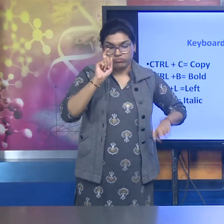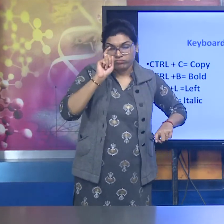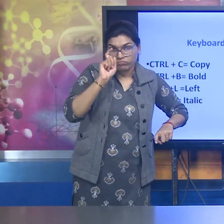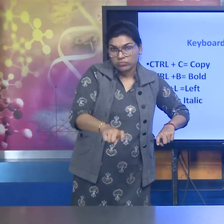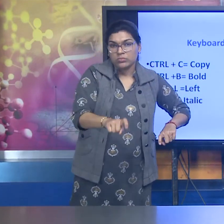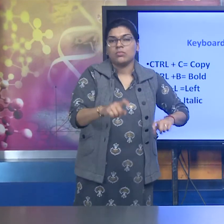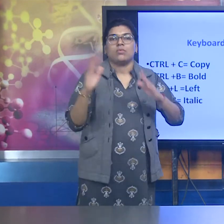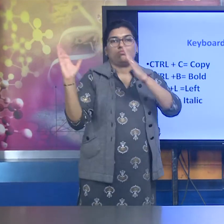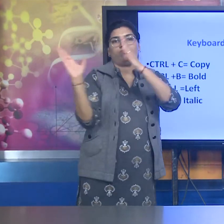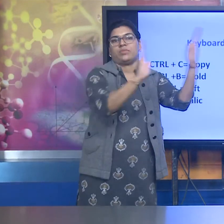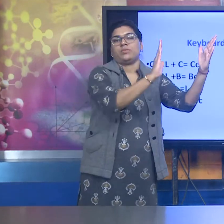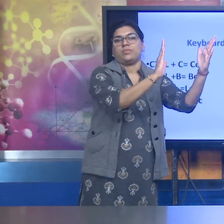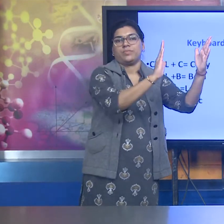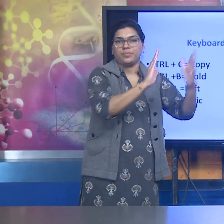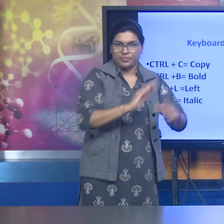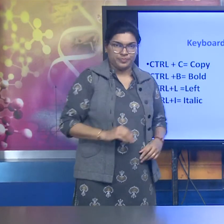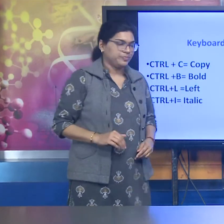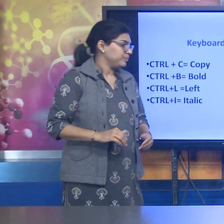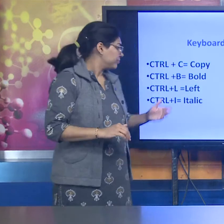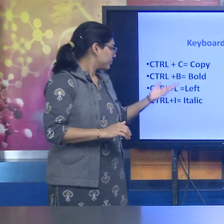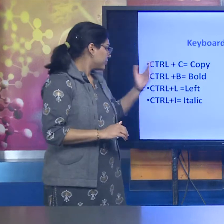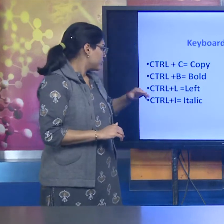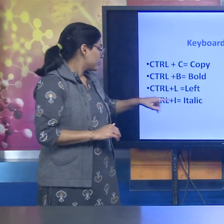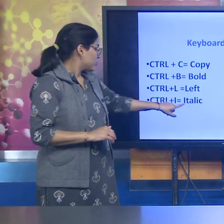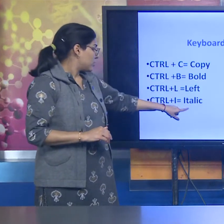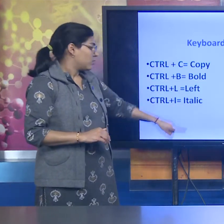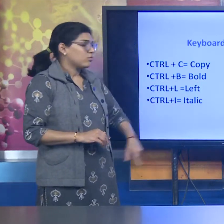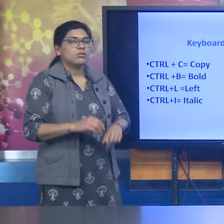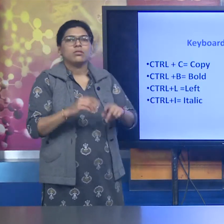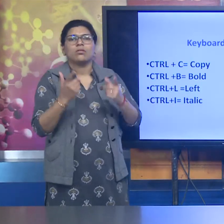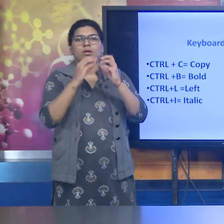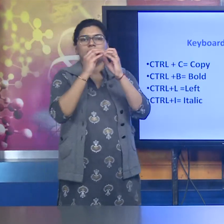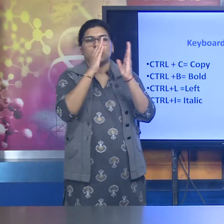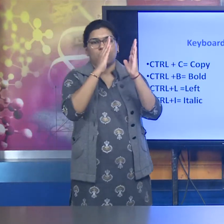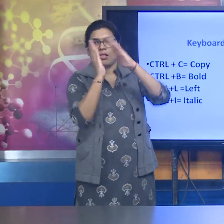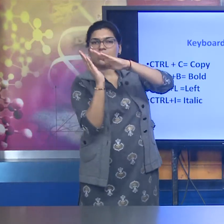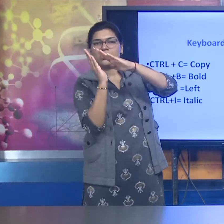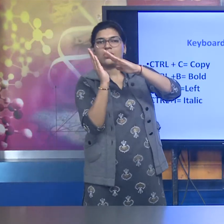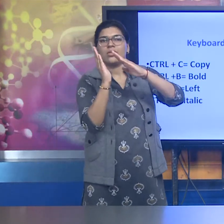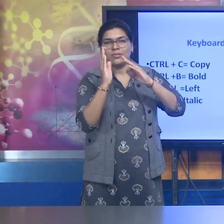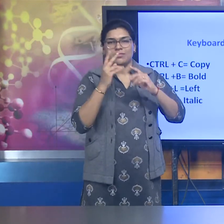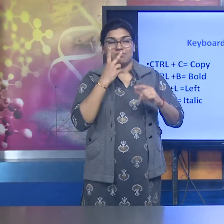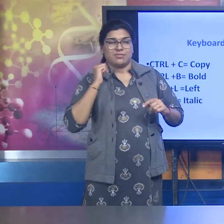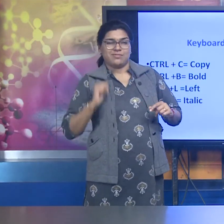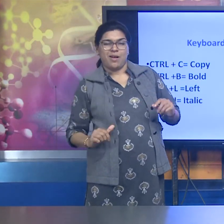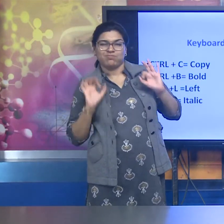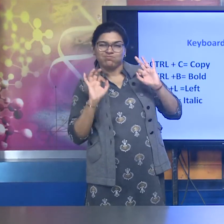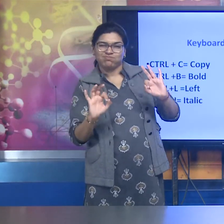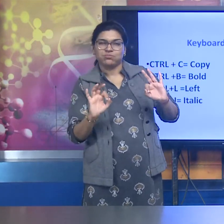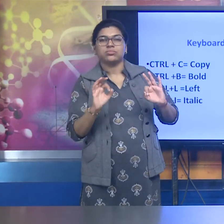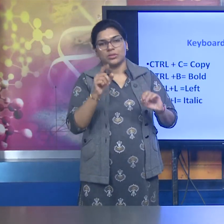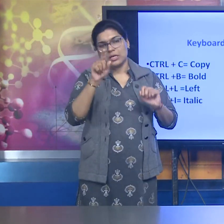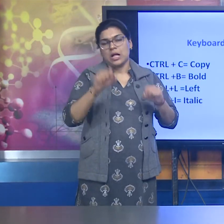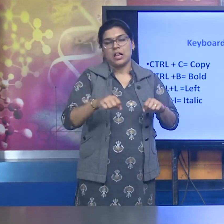is left. Next is Control plus